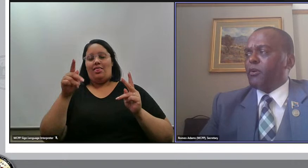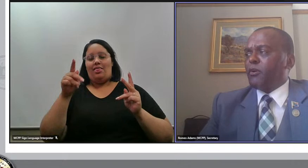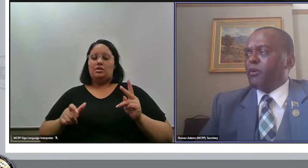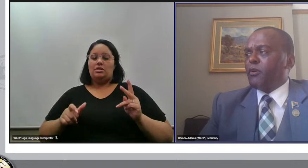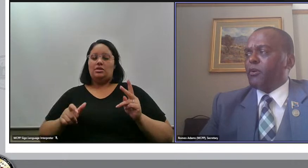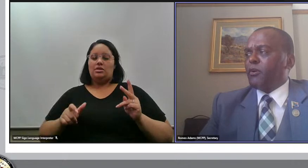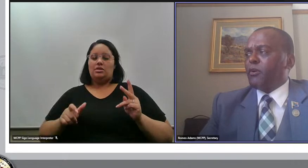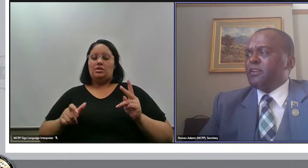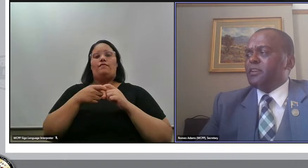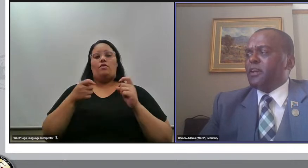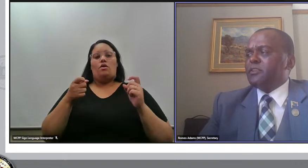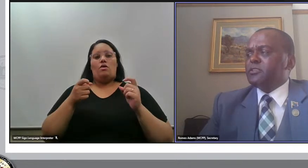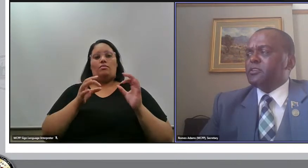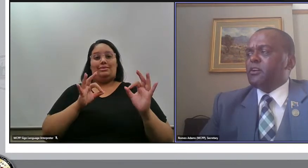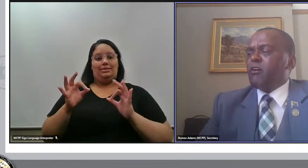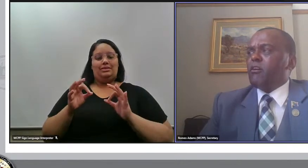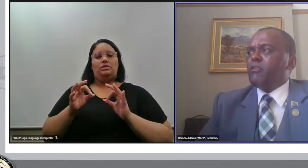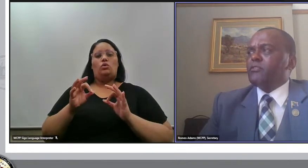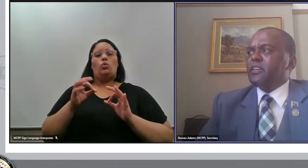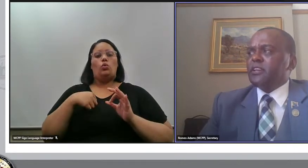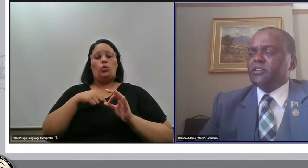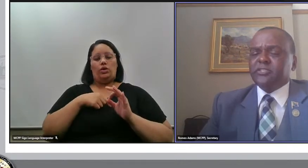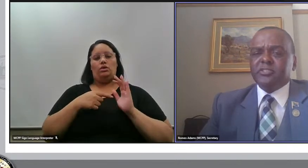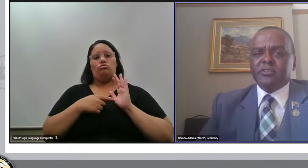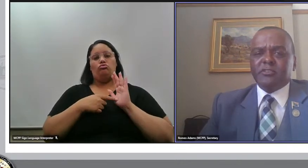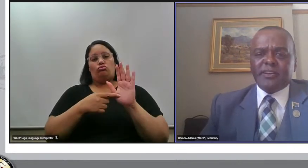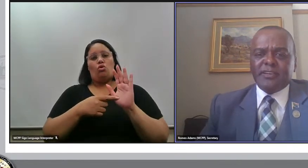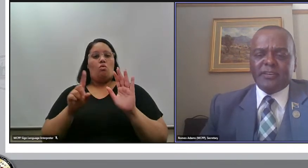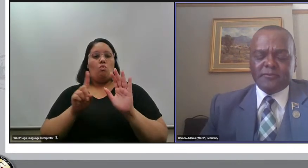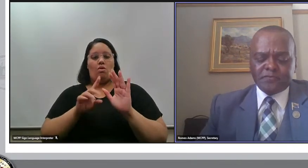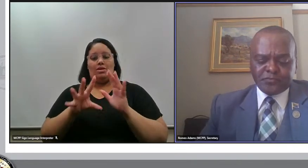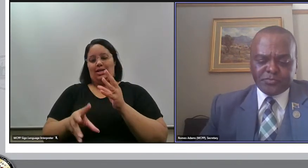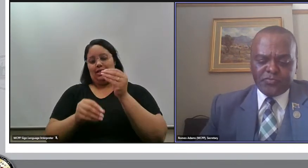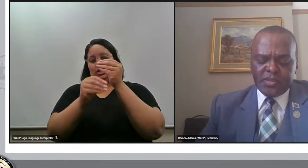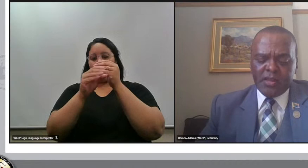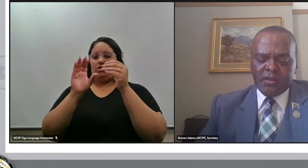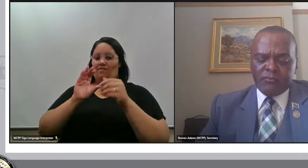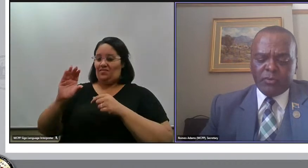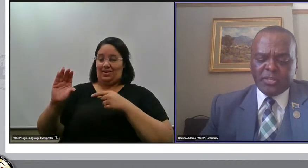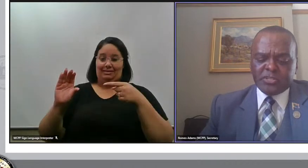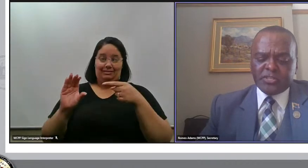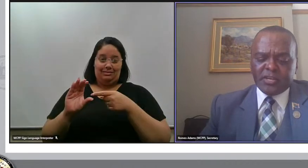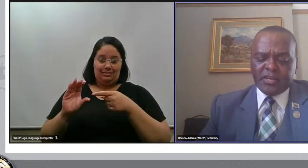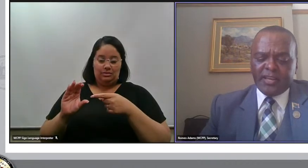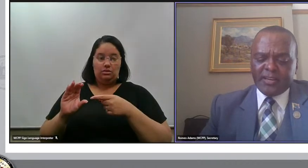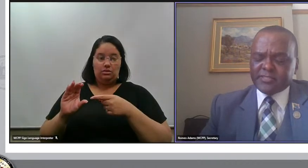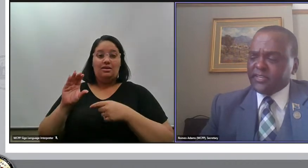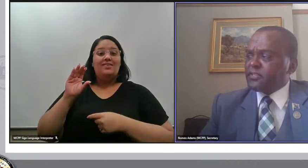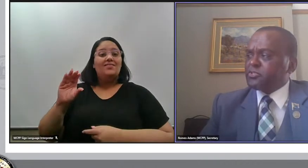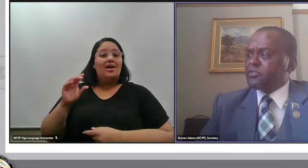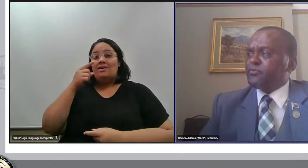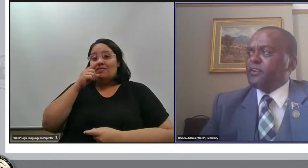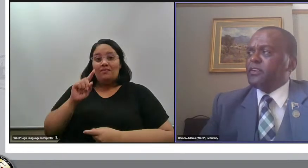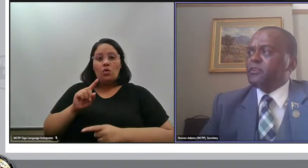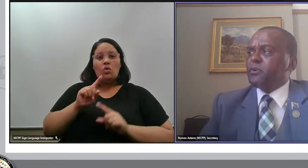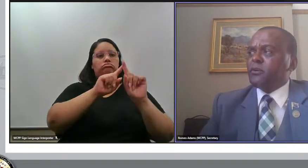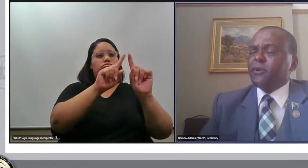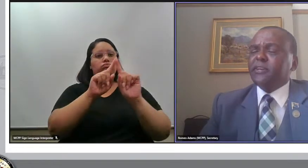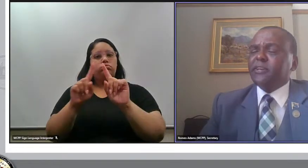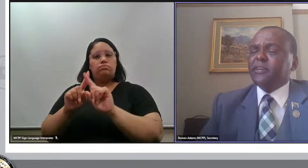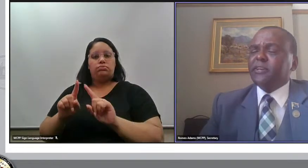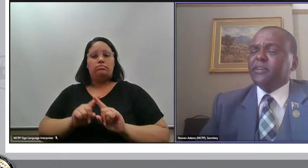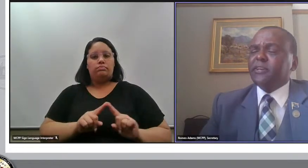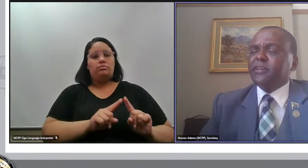there, there was an indication of the additional funding for which areas the additional funding